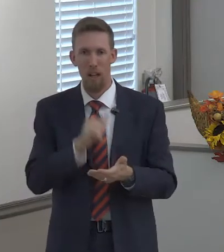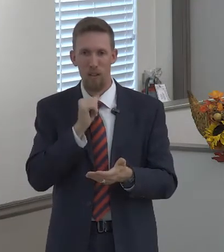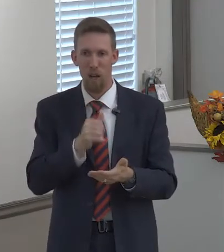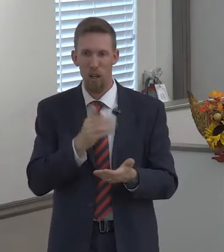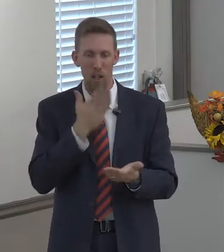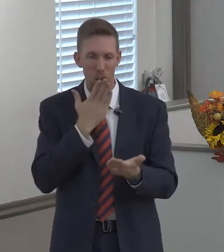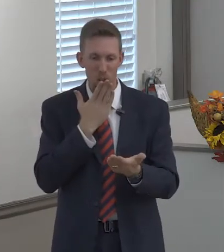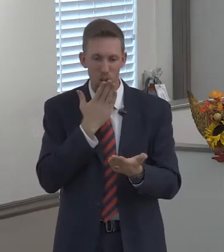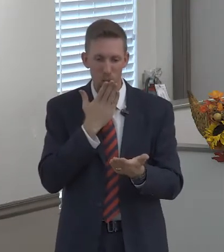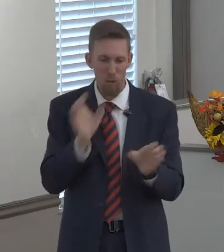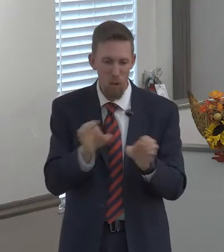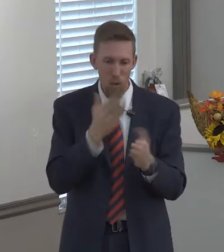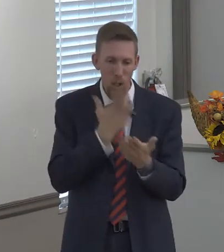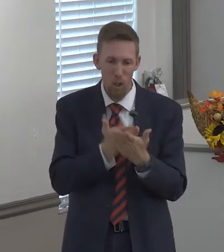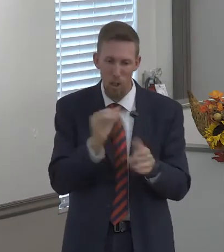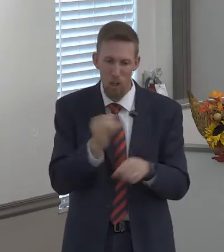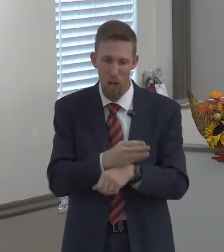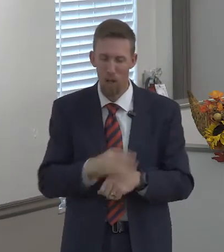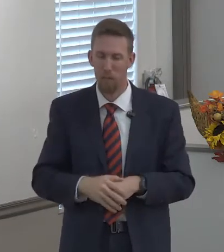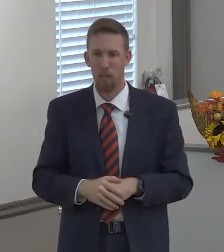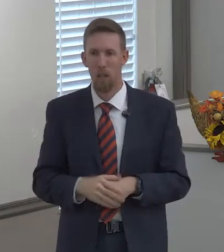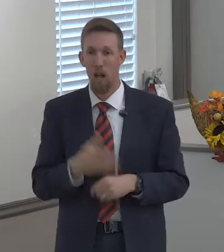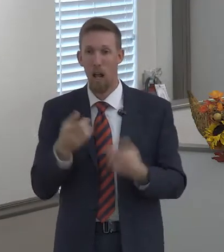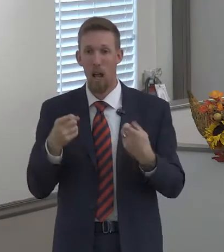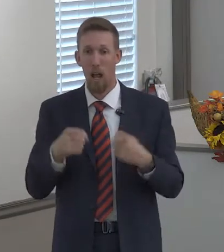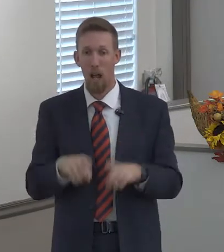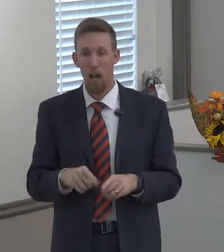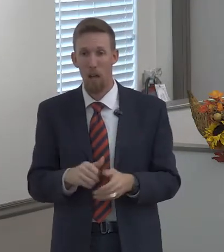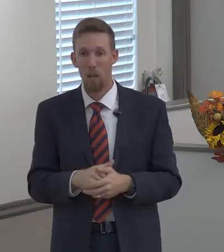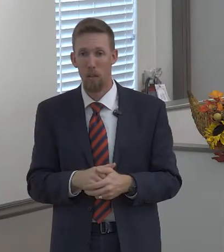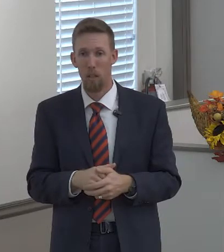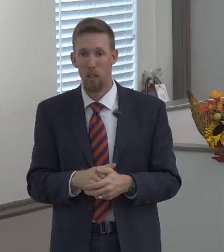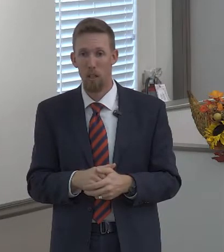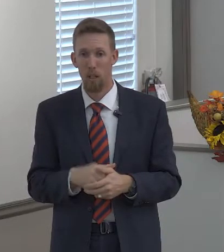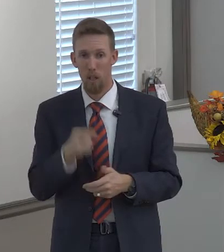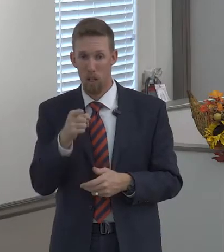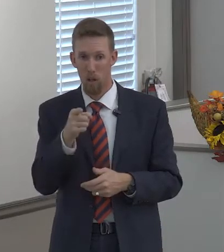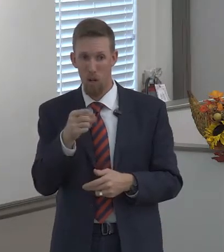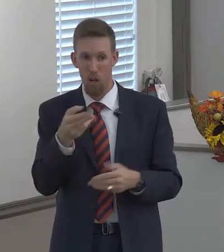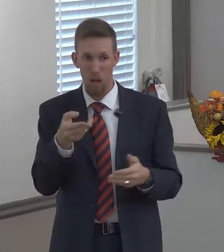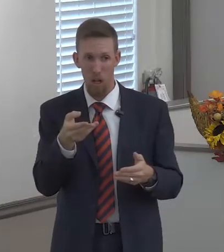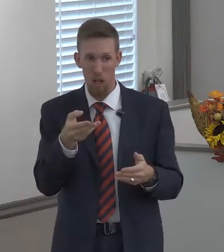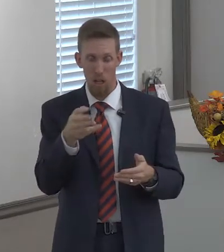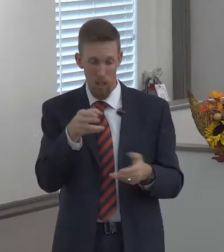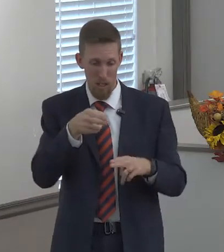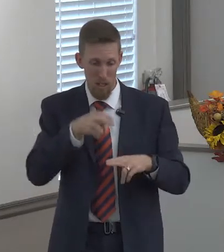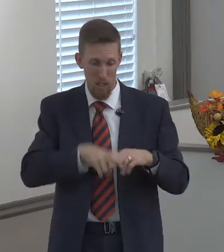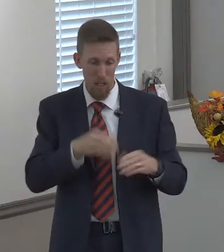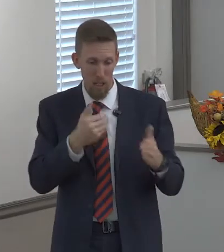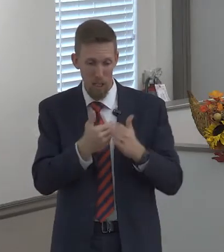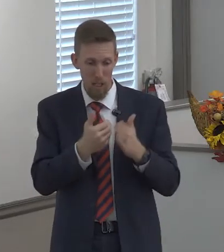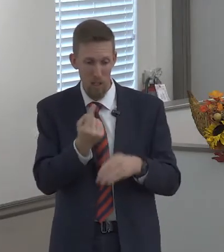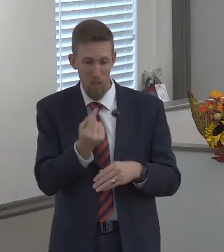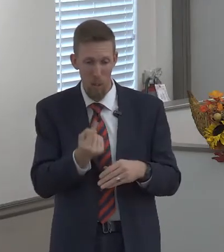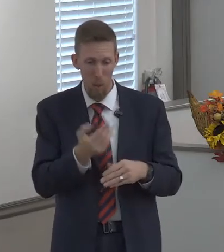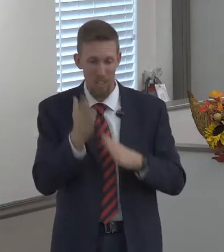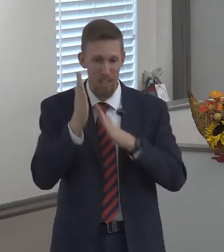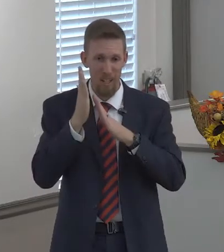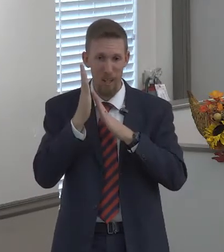gospel where a preacher who's not ashamed will open up the Word of God and preach, thus saith the